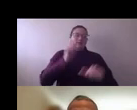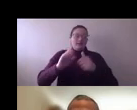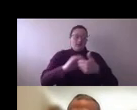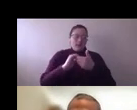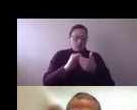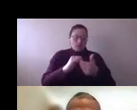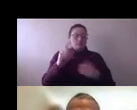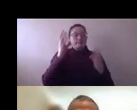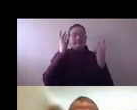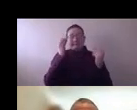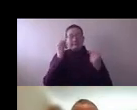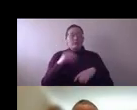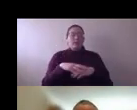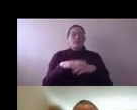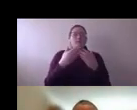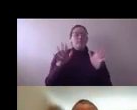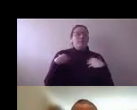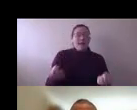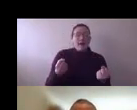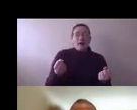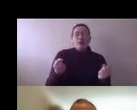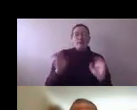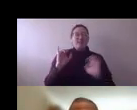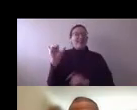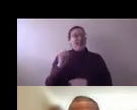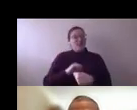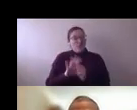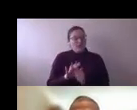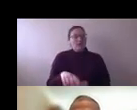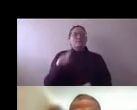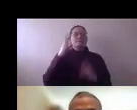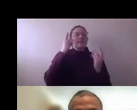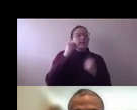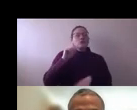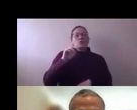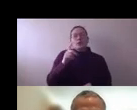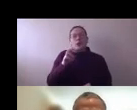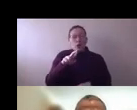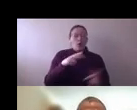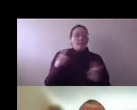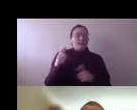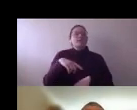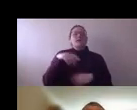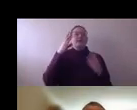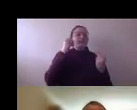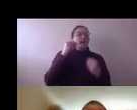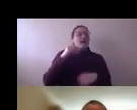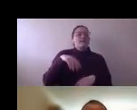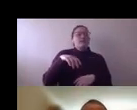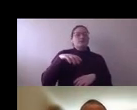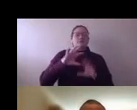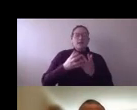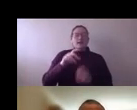of public health crises like COVID-19, you think of a nuclear weapon, think of climate change, right? All that